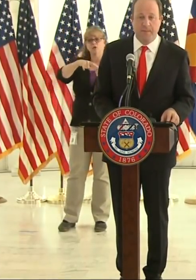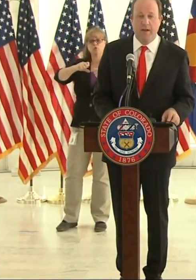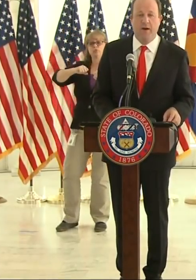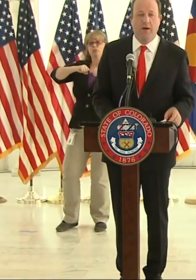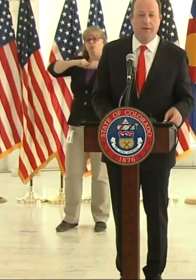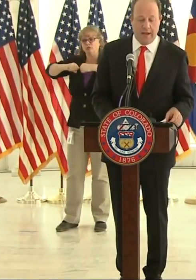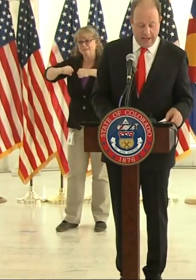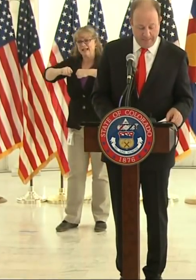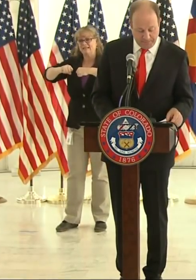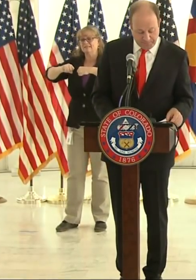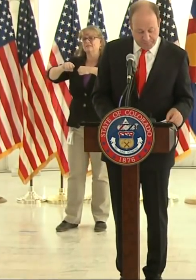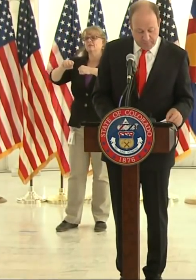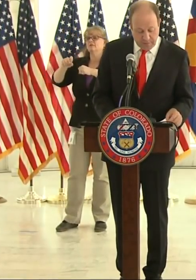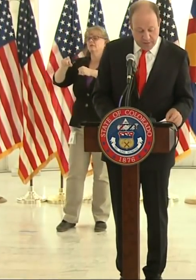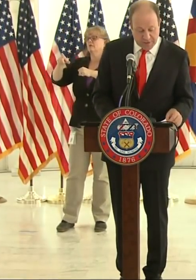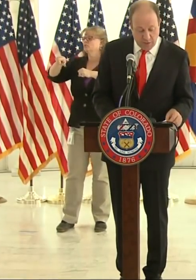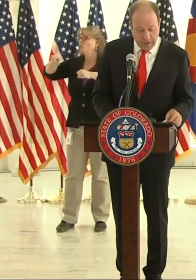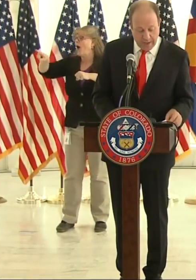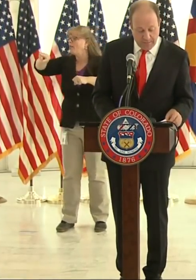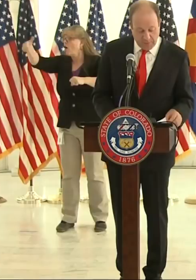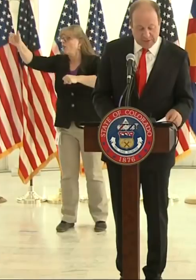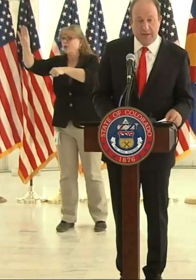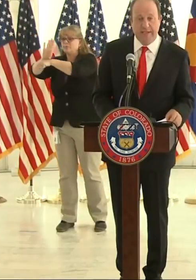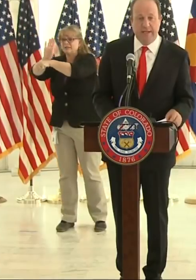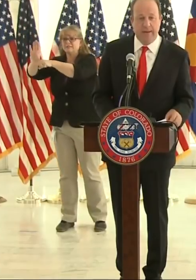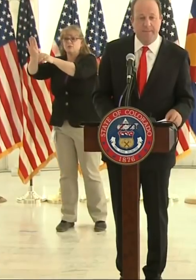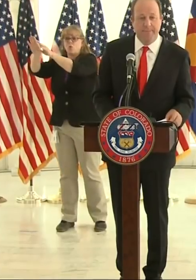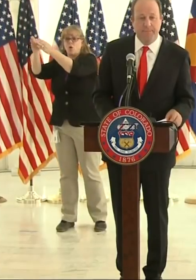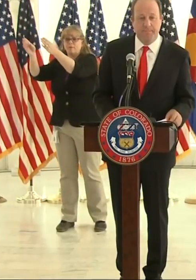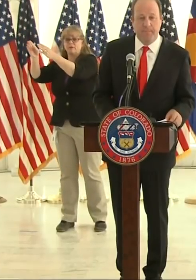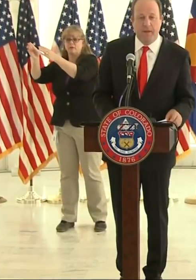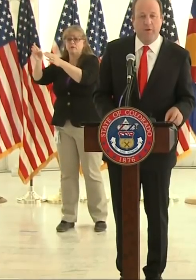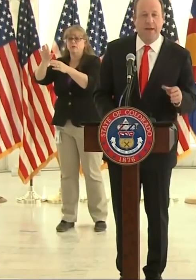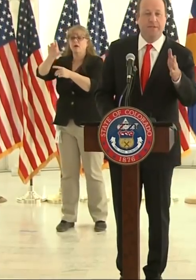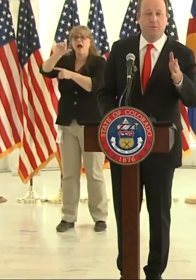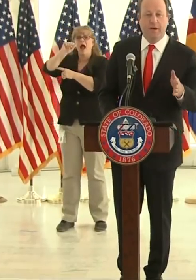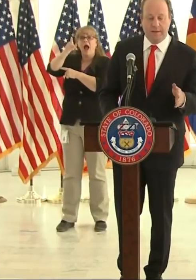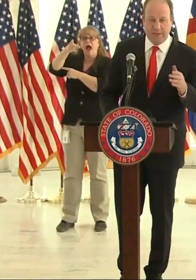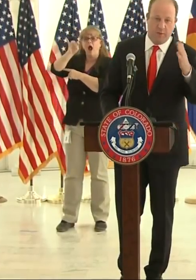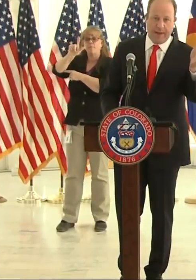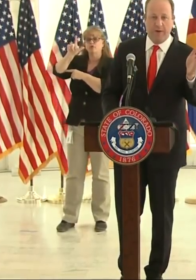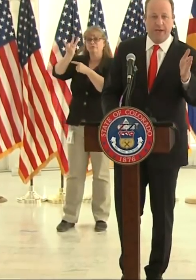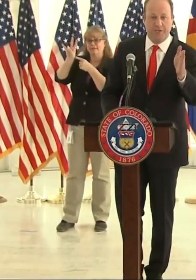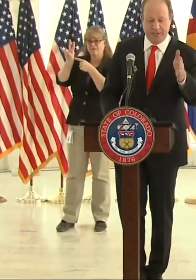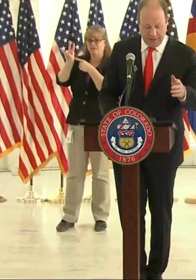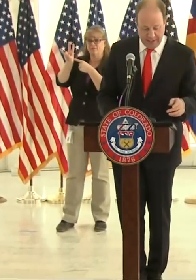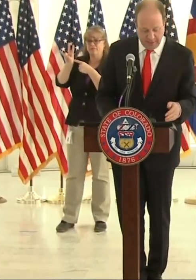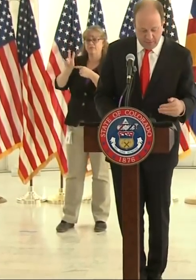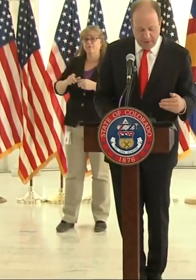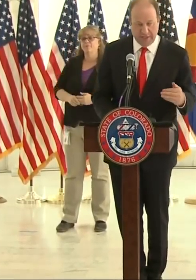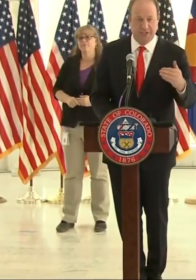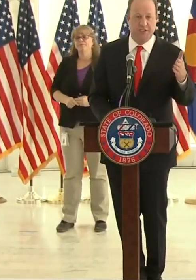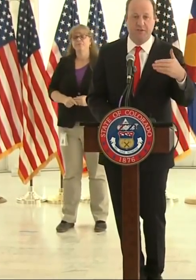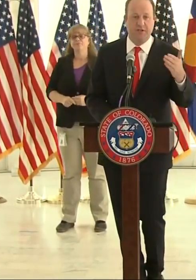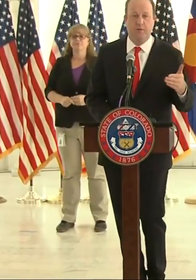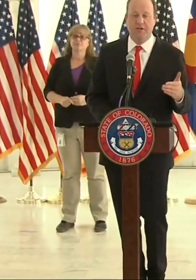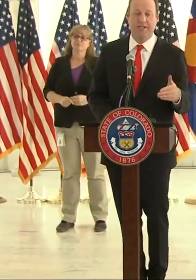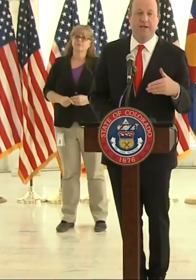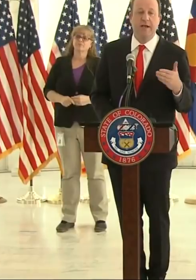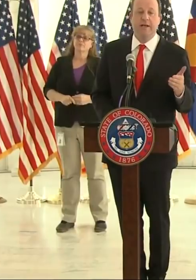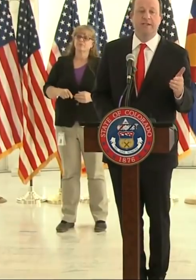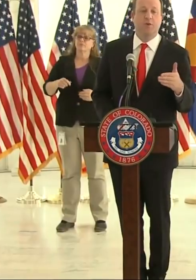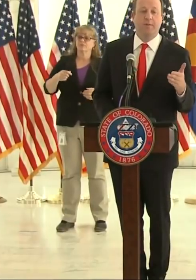back online. So let's go to the next slide. Okay, let's go back one actually. So I didn't cover all these just so it's a